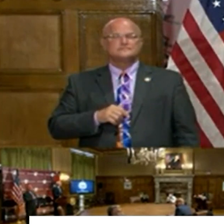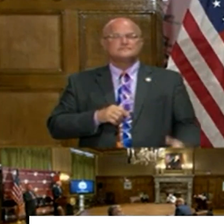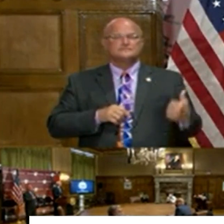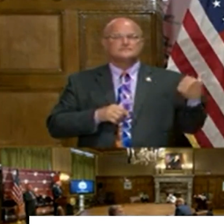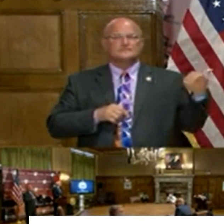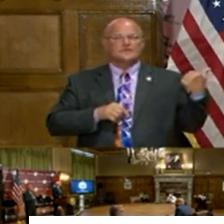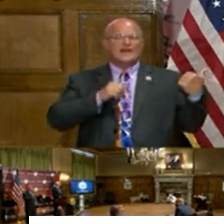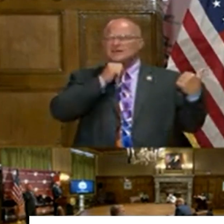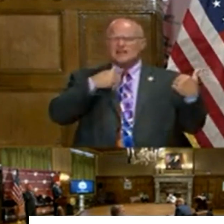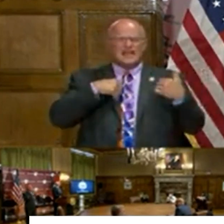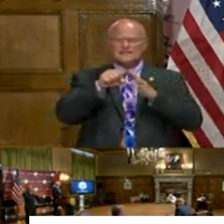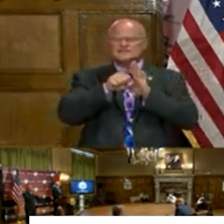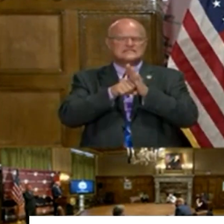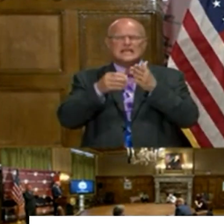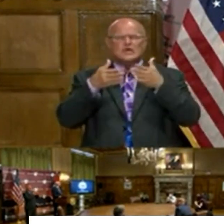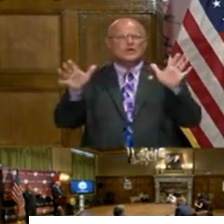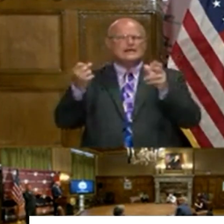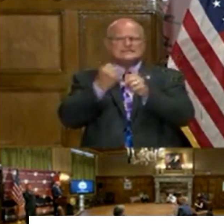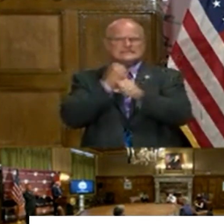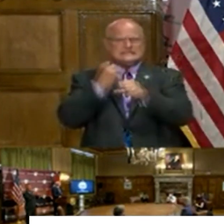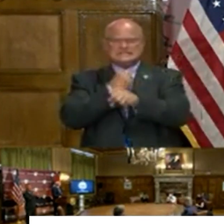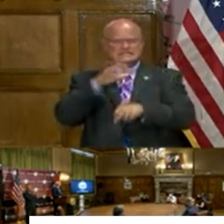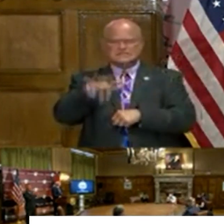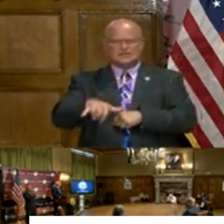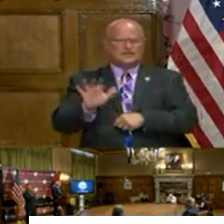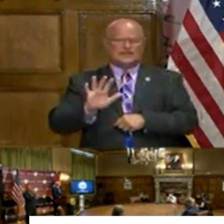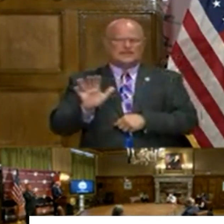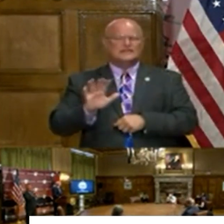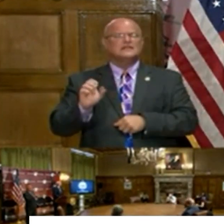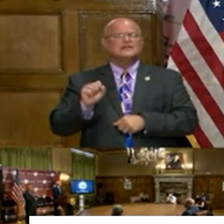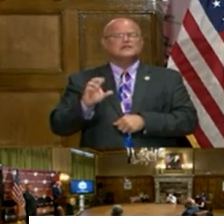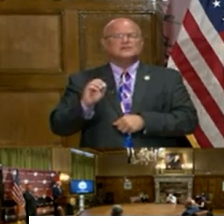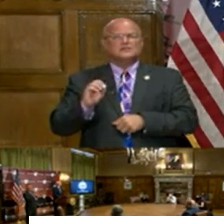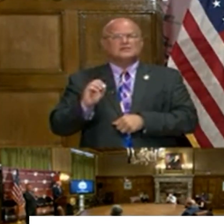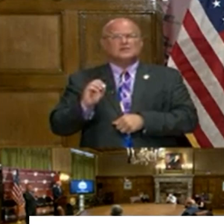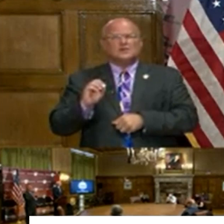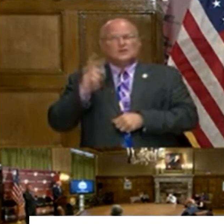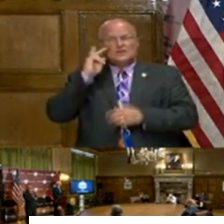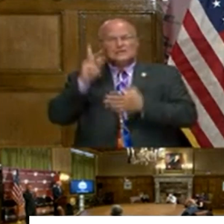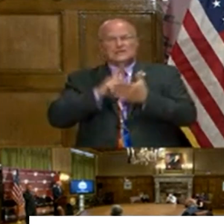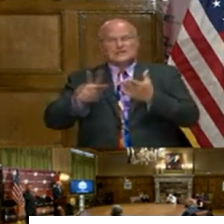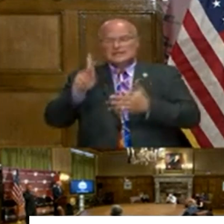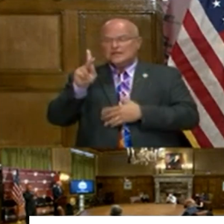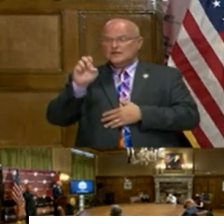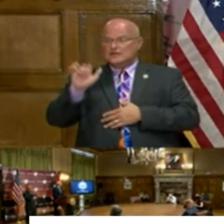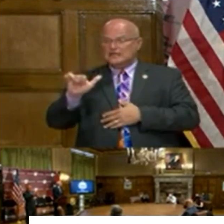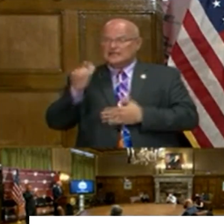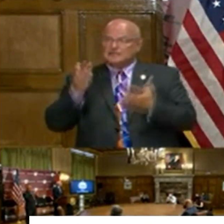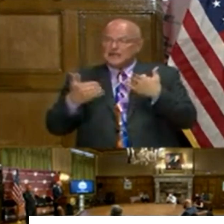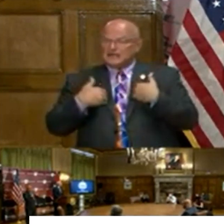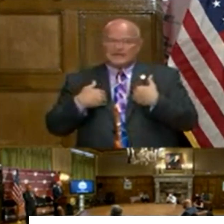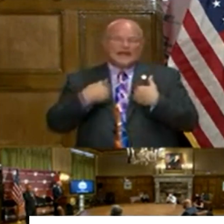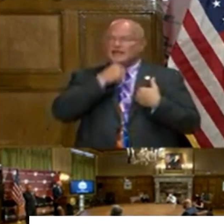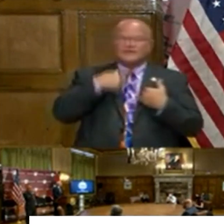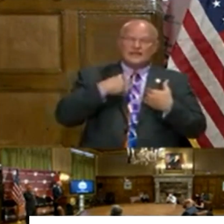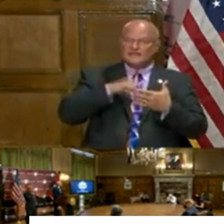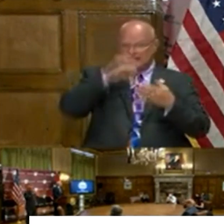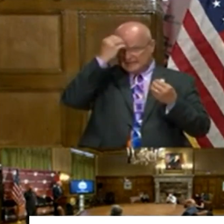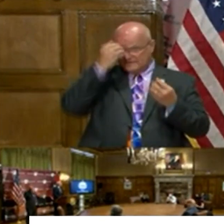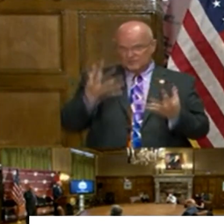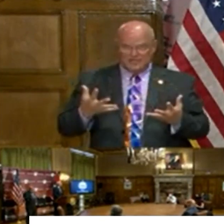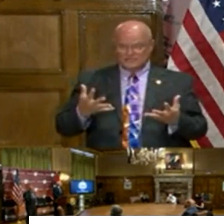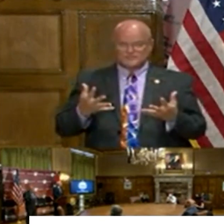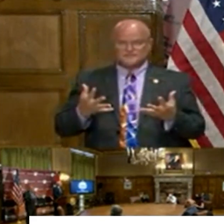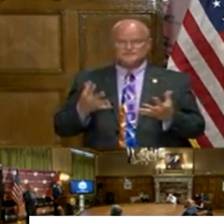We do not have statewide statistics on that, and so Secretary Key may have that. I do not have that in front of